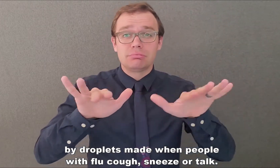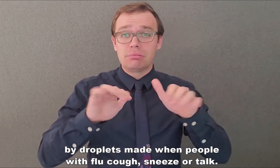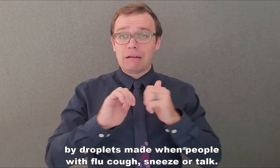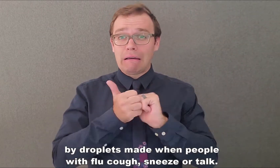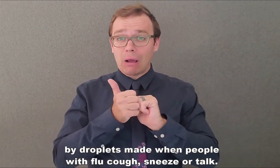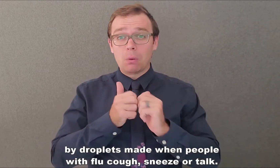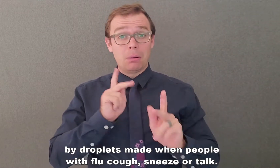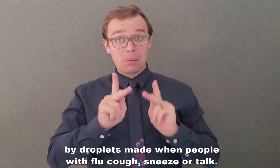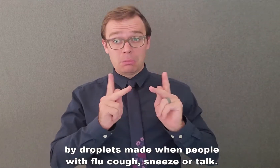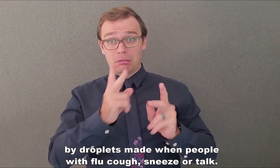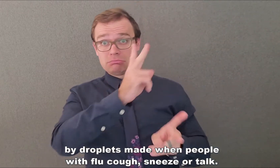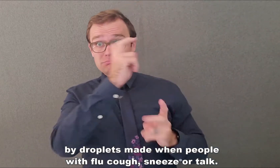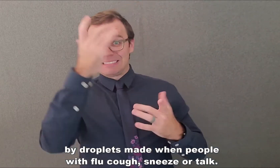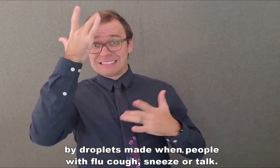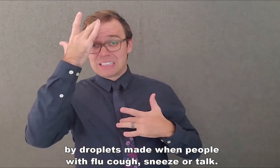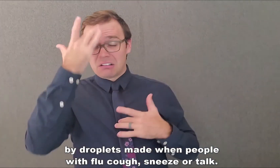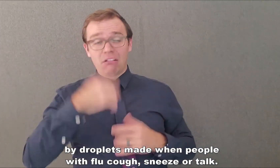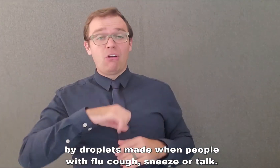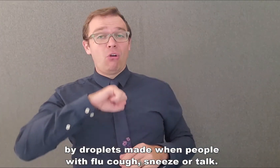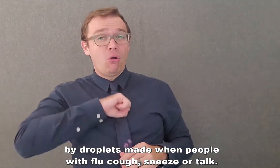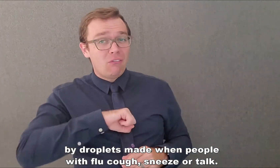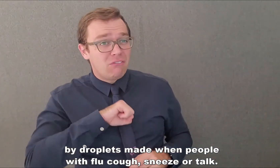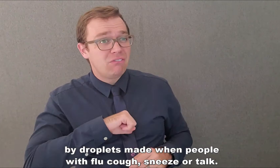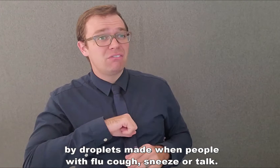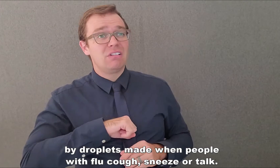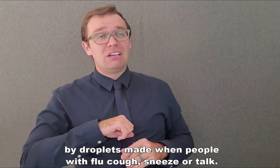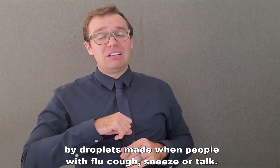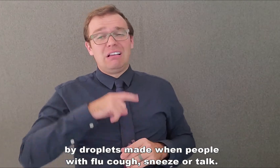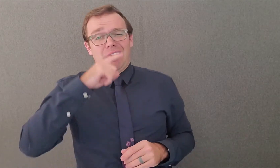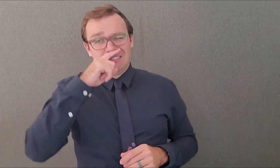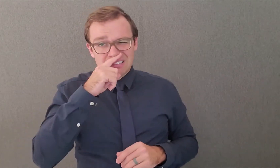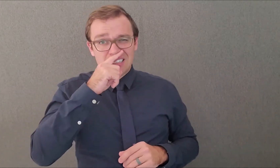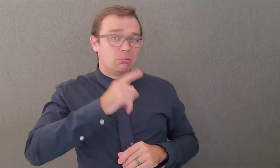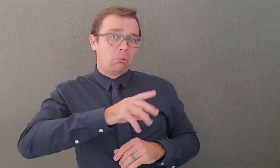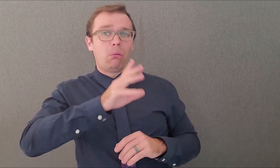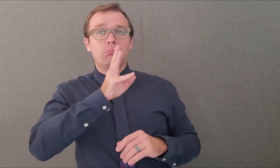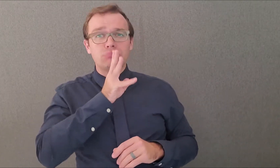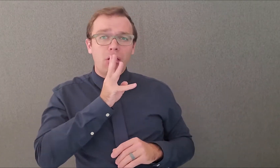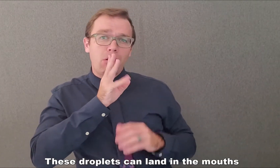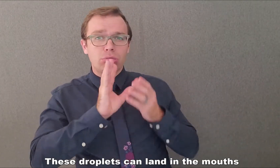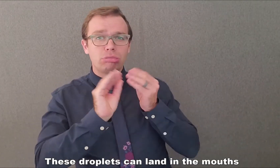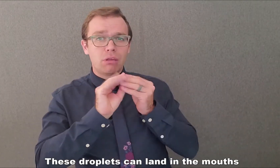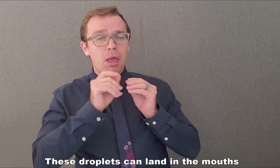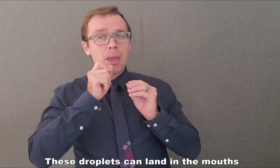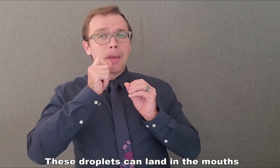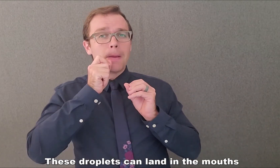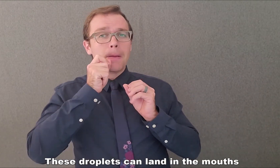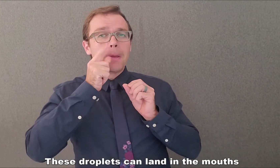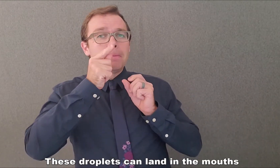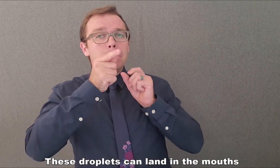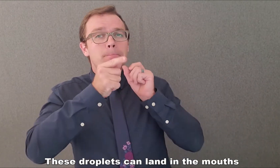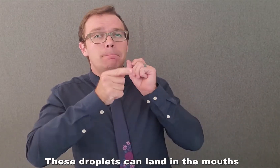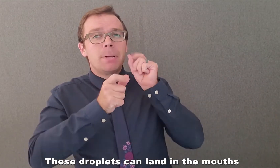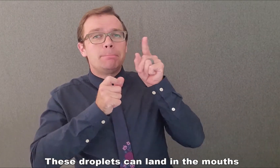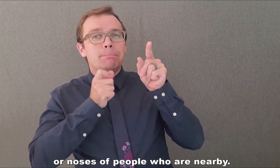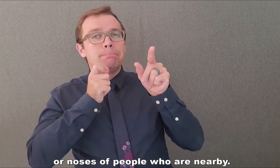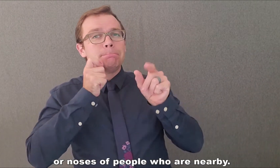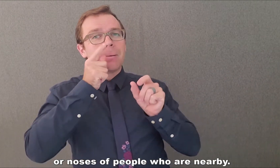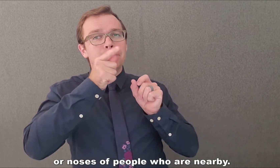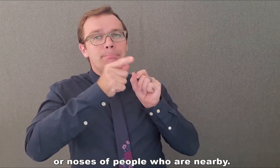when people with flu cough, sneeze, or talk. These droplets can land in the mouths or noses of people